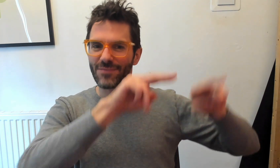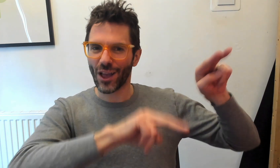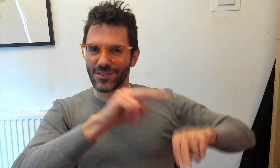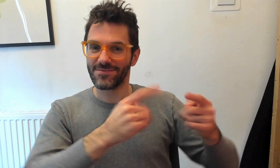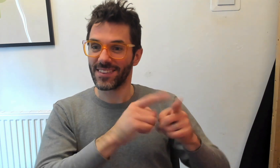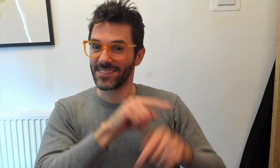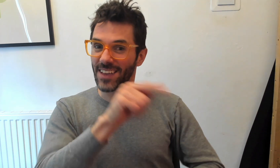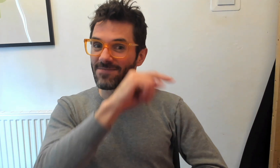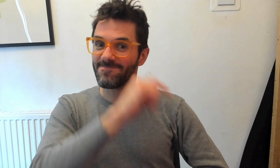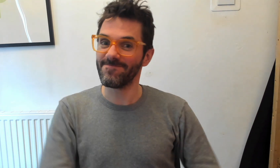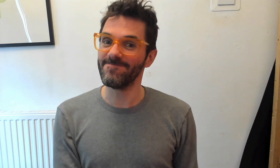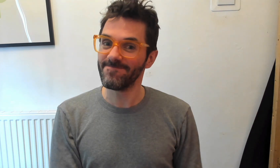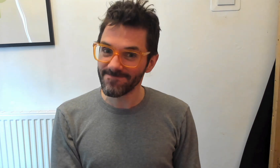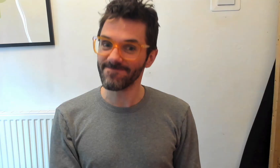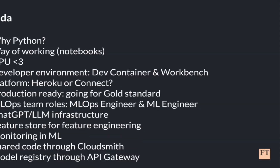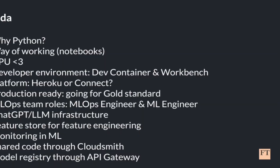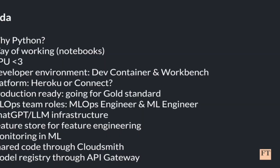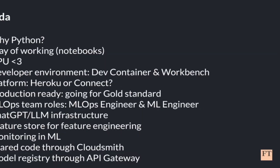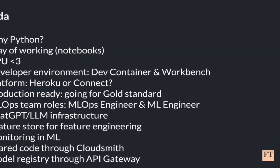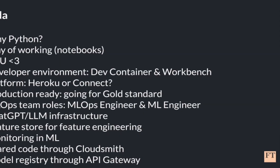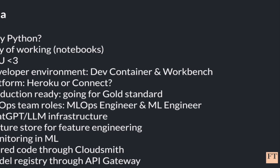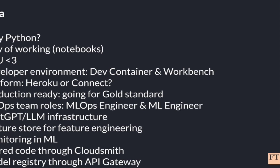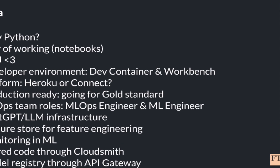deployment, infrastructure and monitoring.